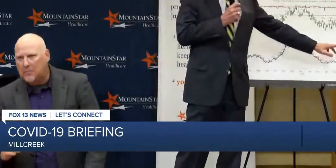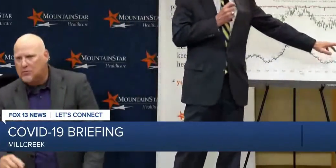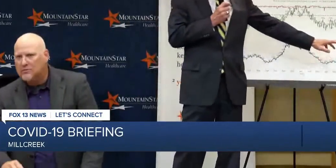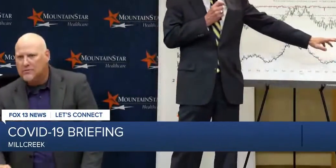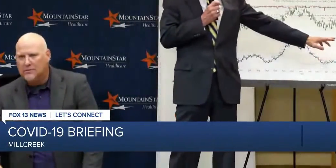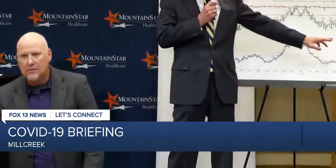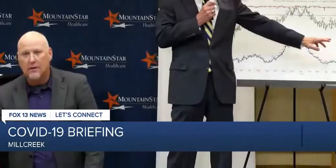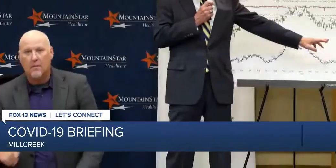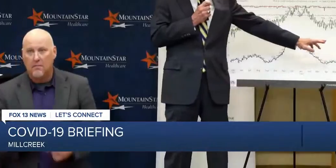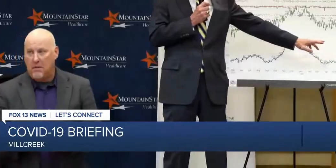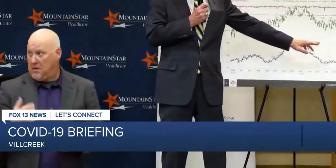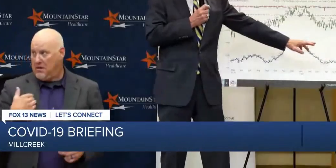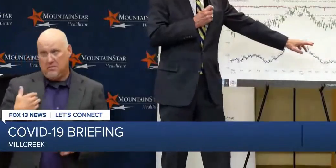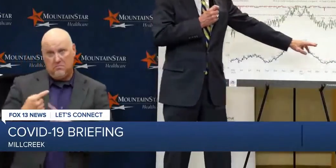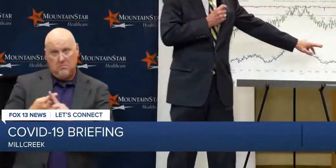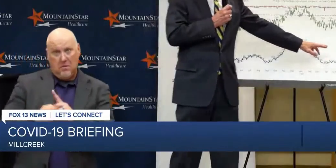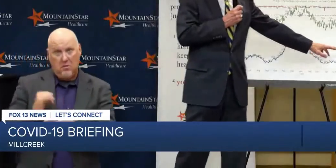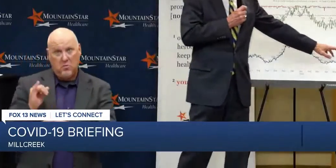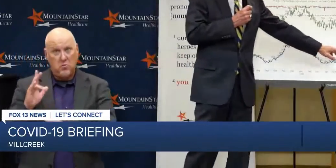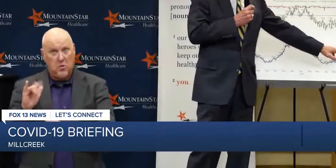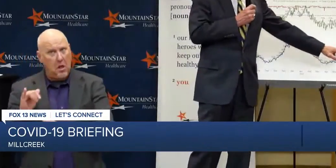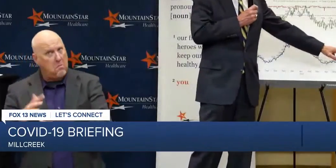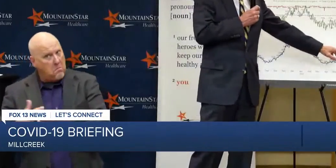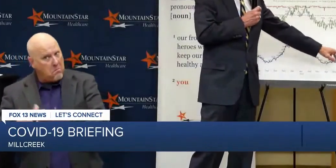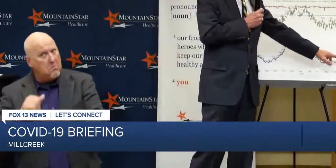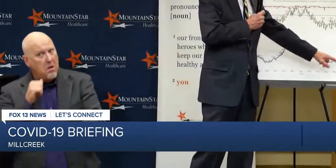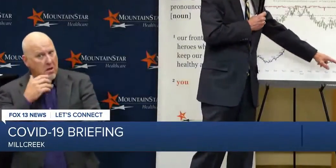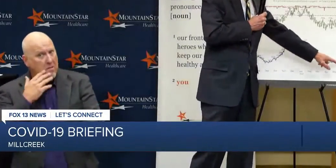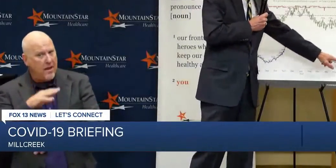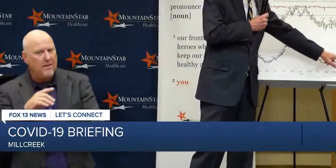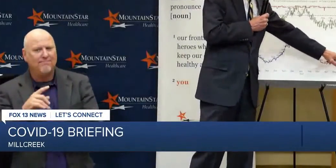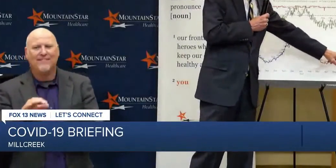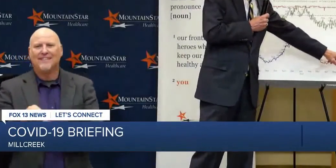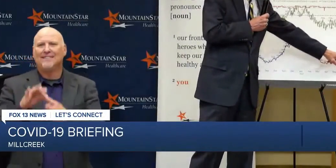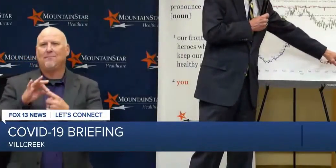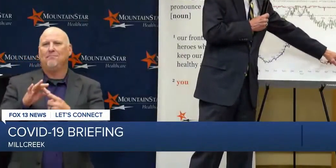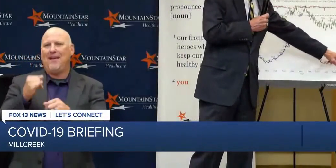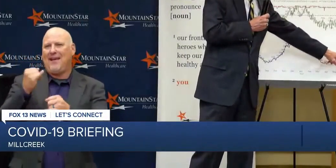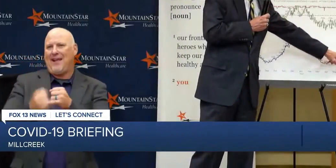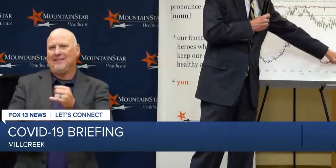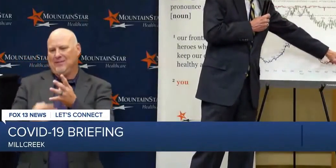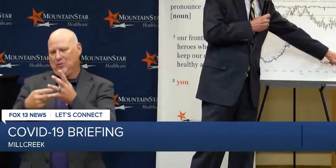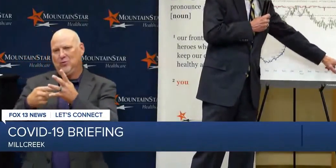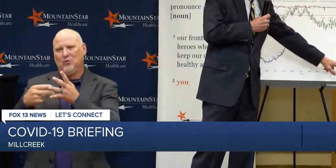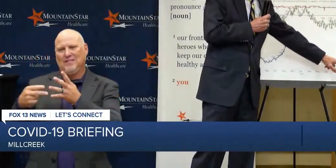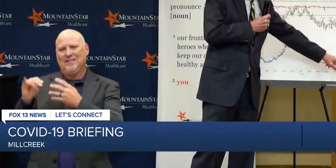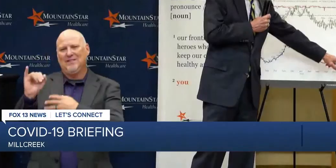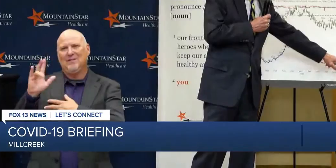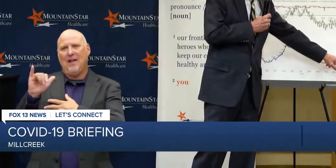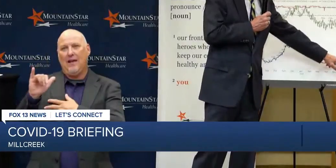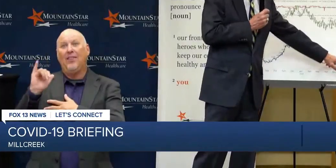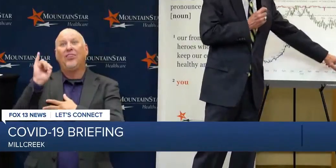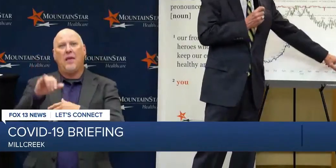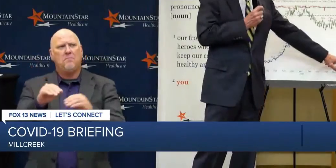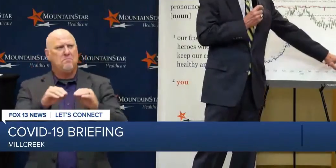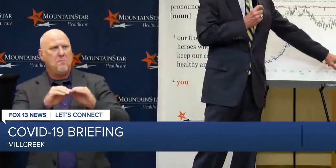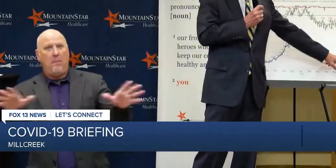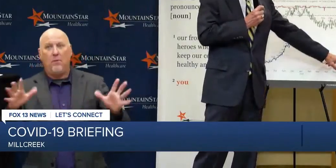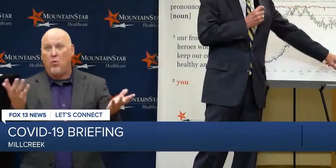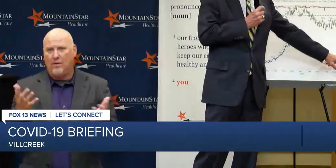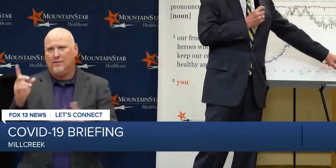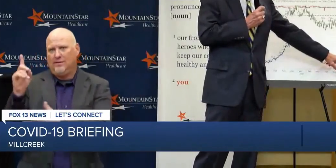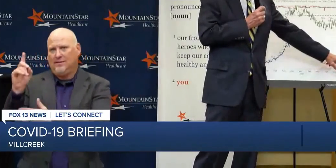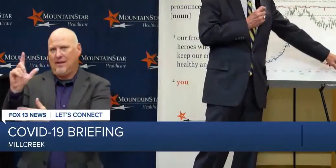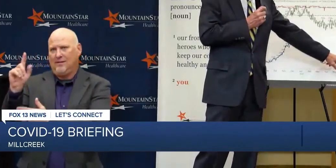July. And in the latter part of July, the Delta variant started to take hold, and we went from 10% of